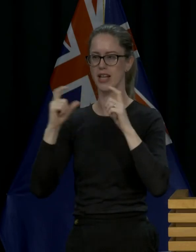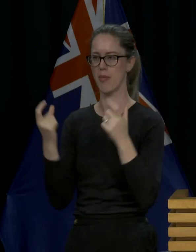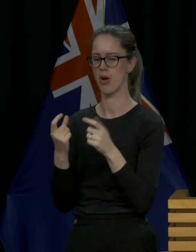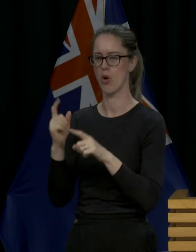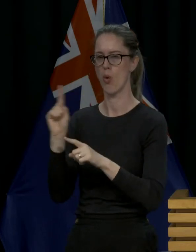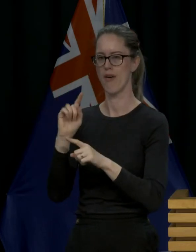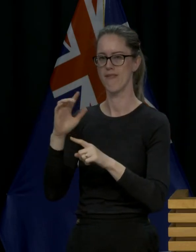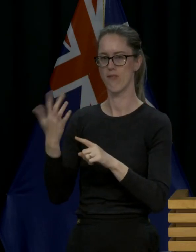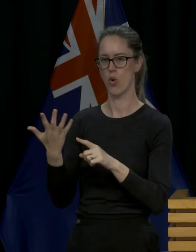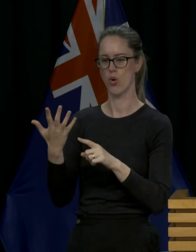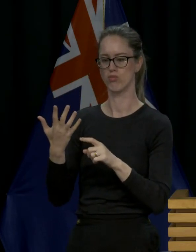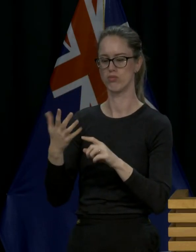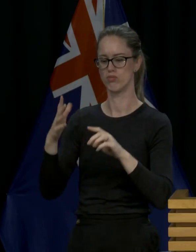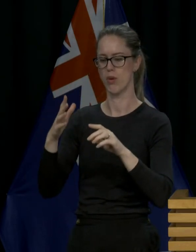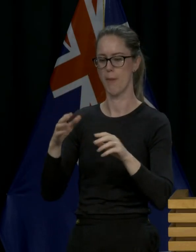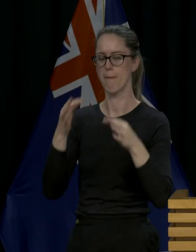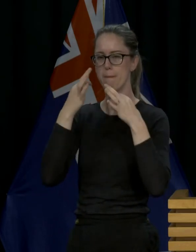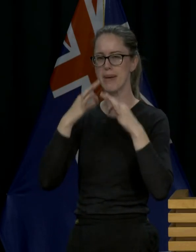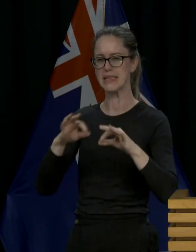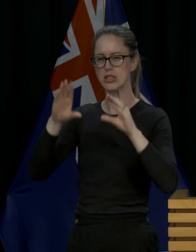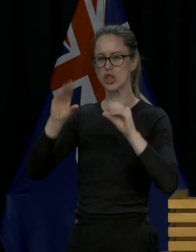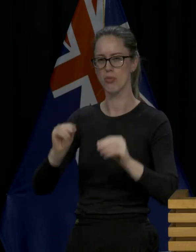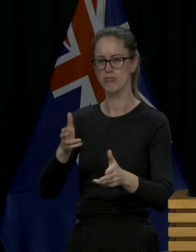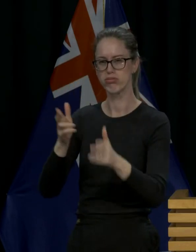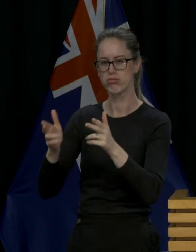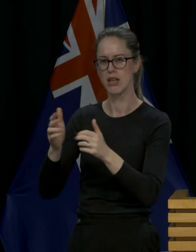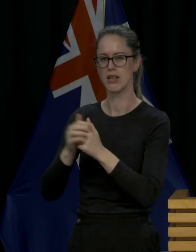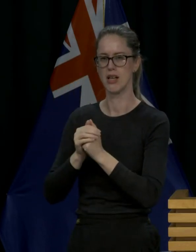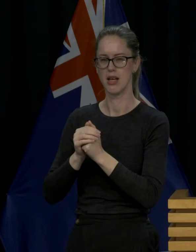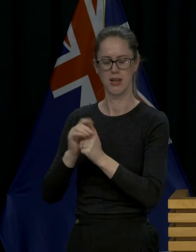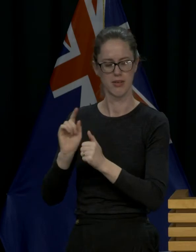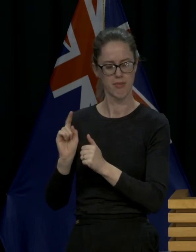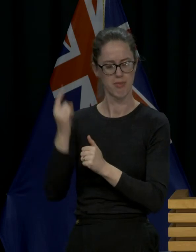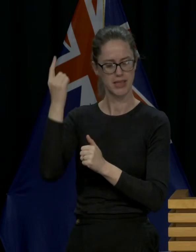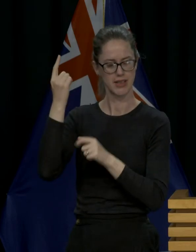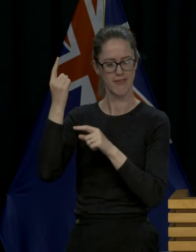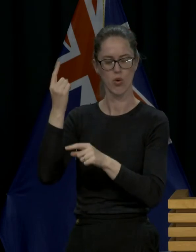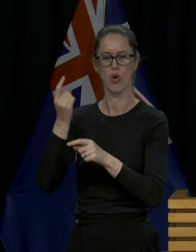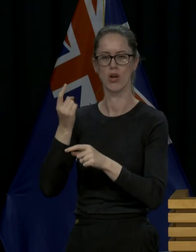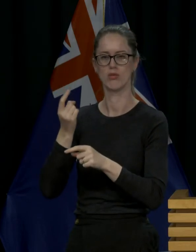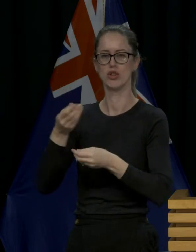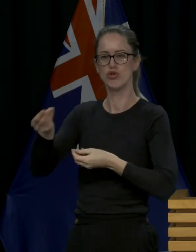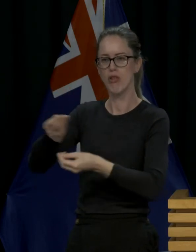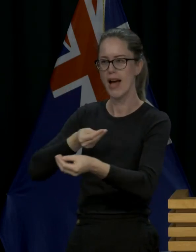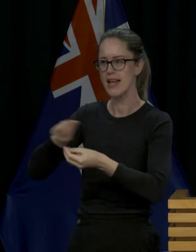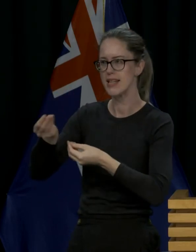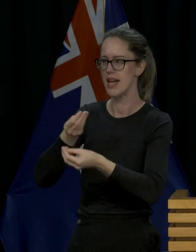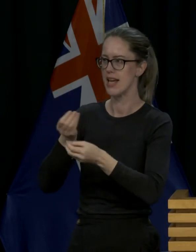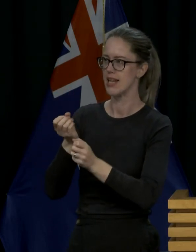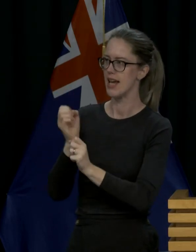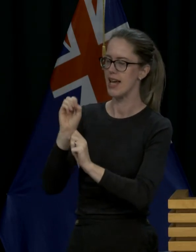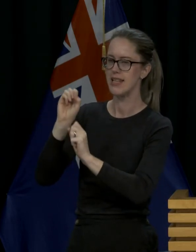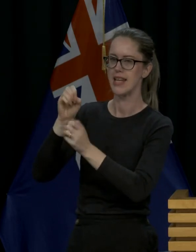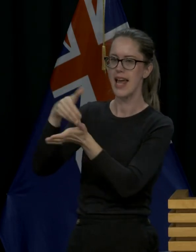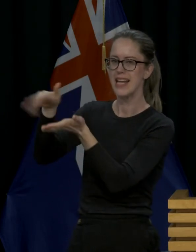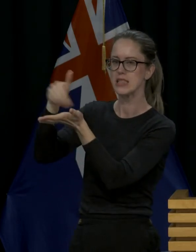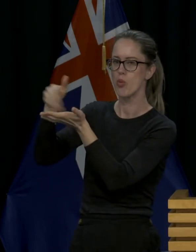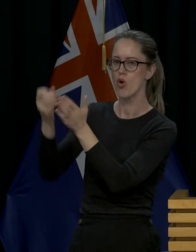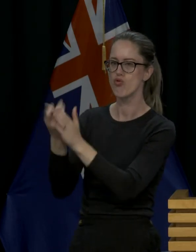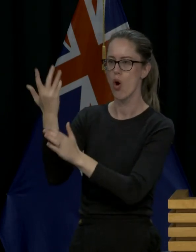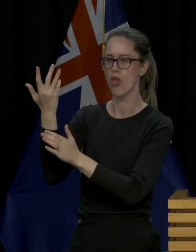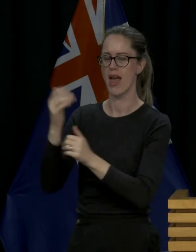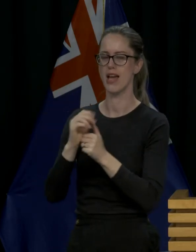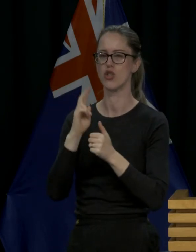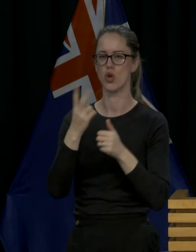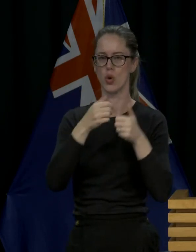for Disarmament and Arms Control and Minister of State for Trade and Export Growth. He also picks up 2